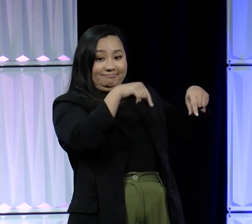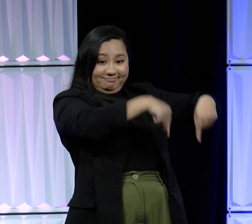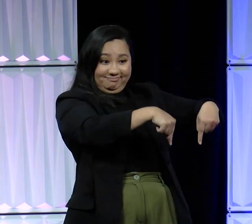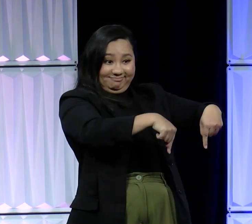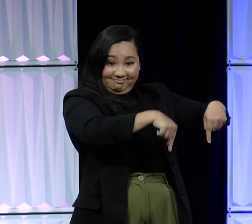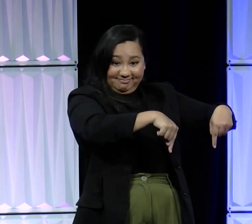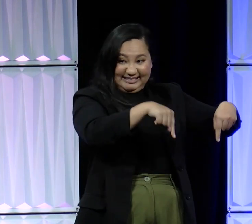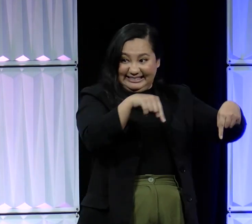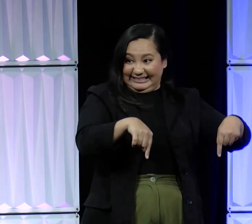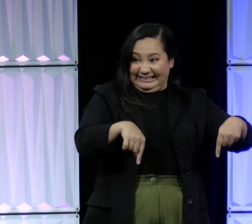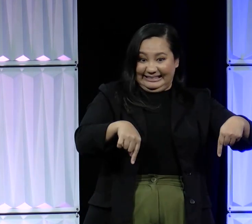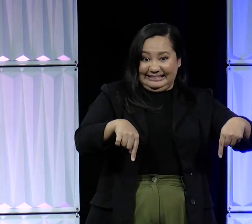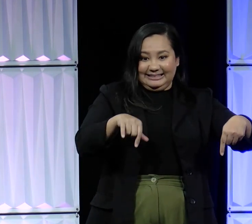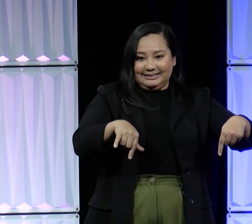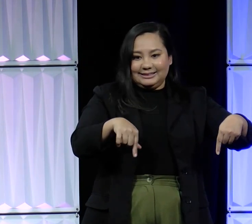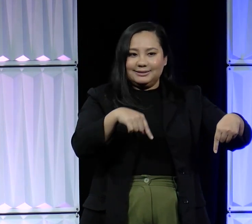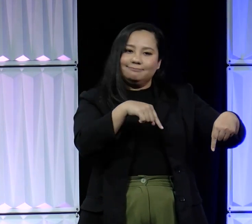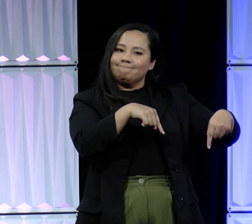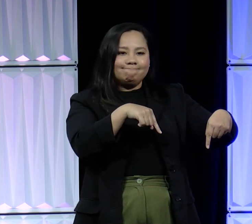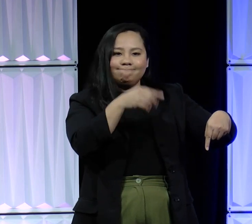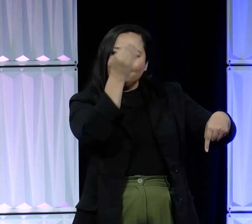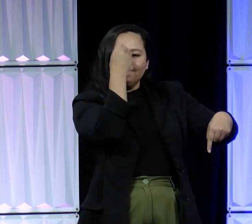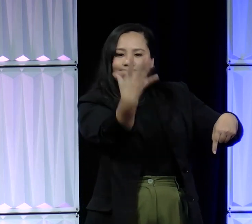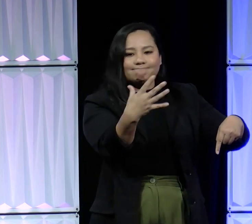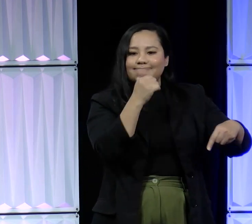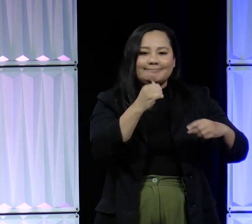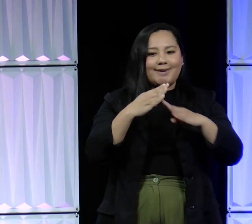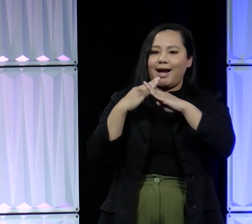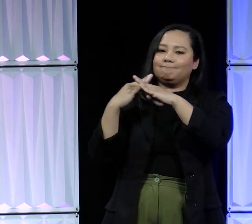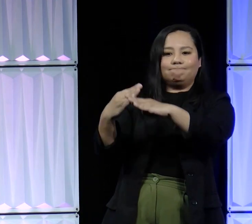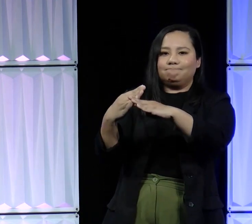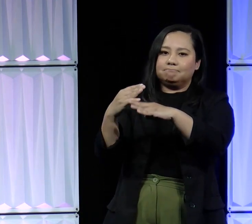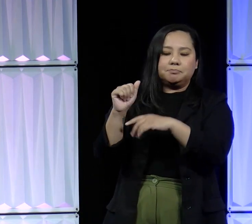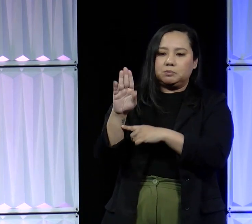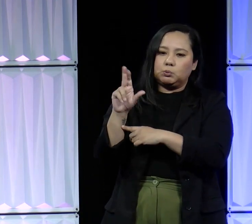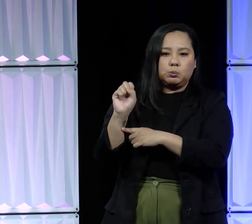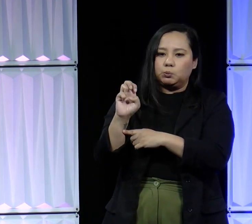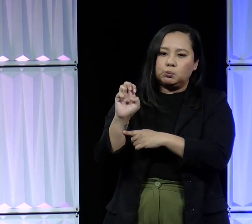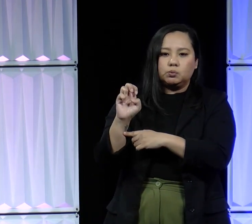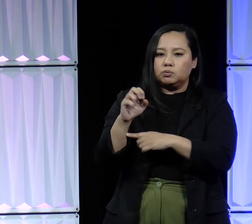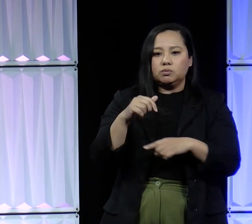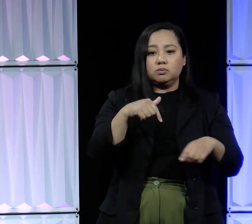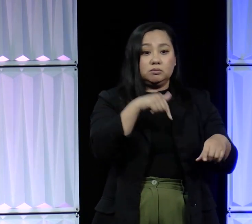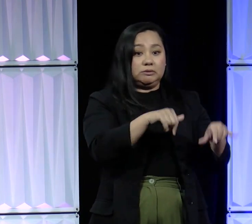preventing child sexual abuse. Our current system is not set up to prevent.